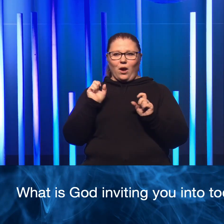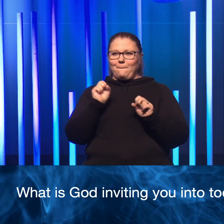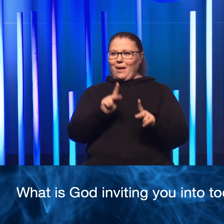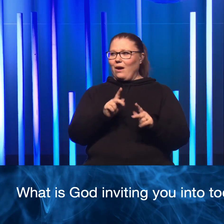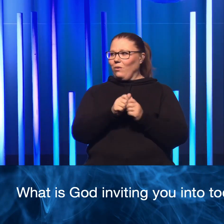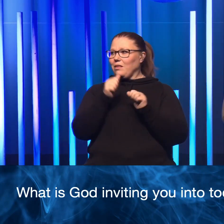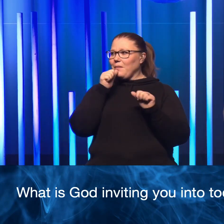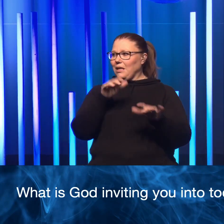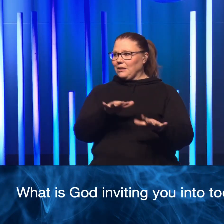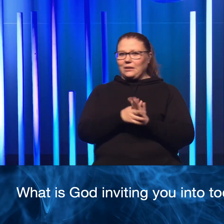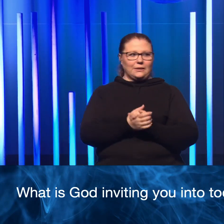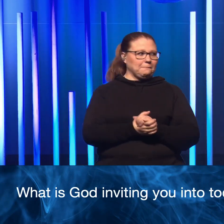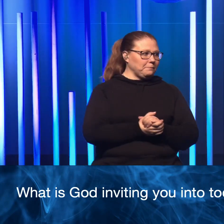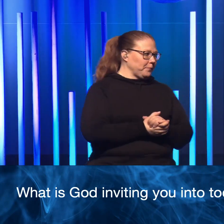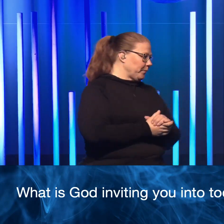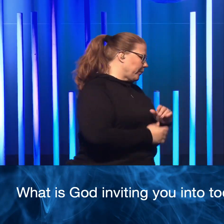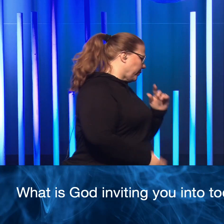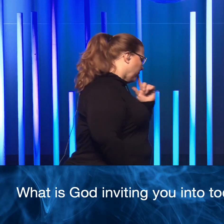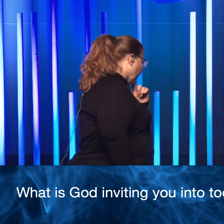blessing.